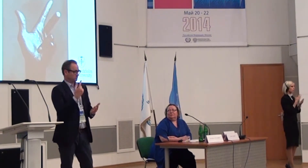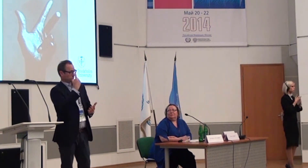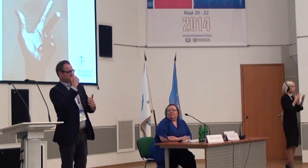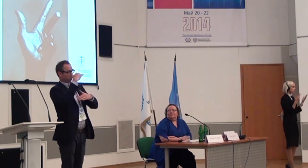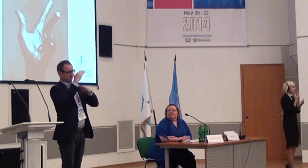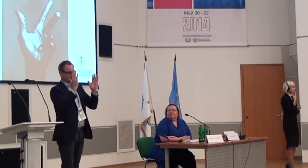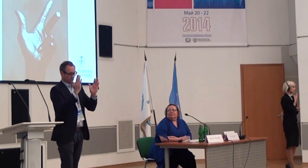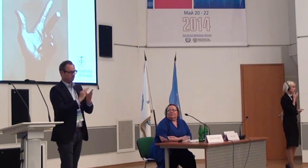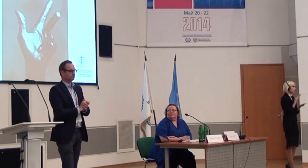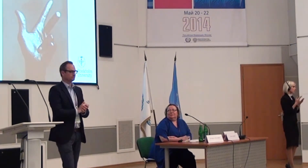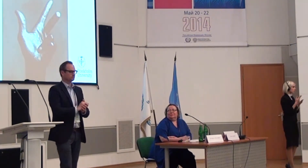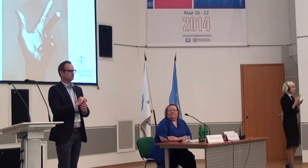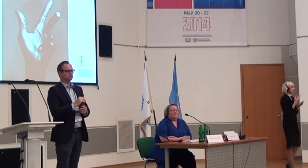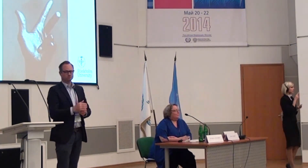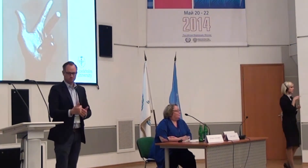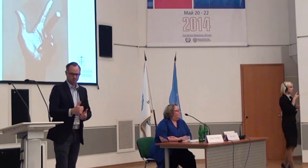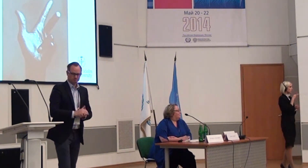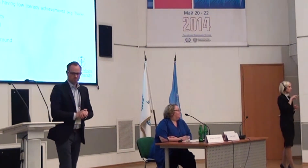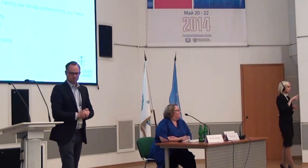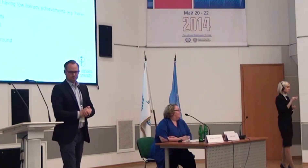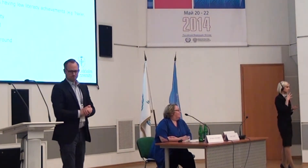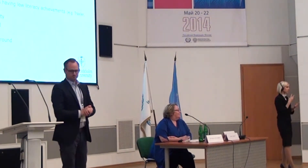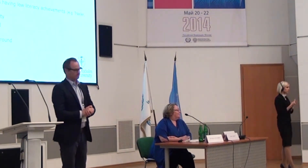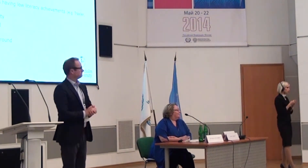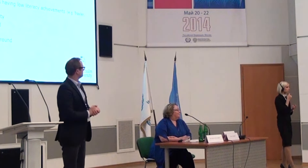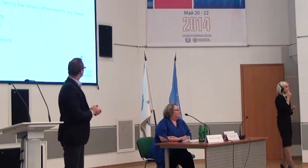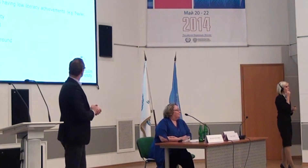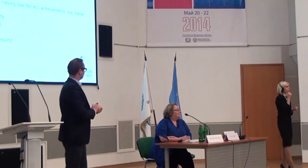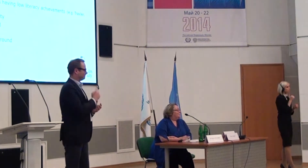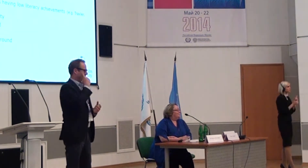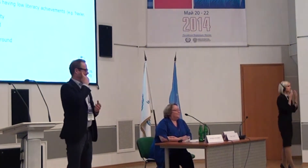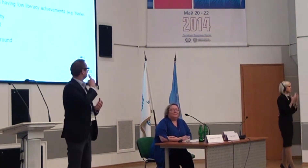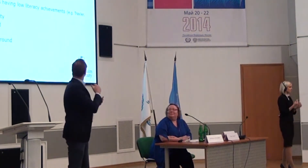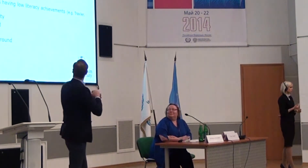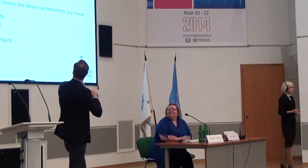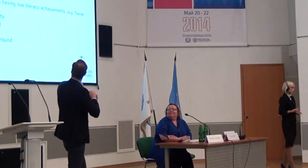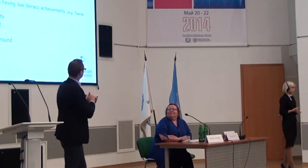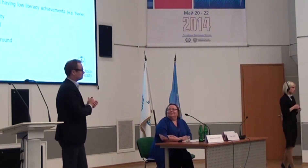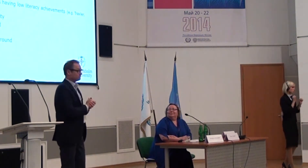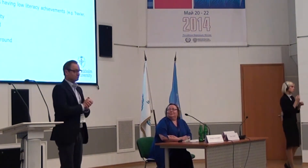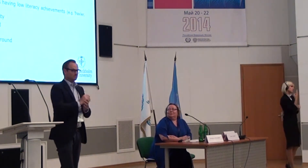lives. It could be 2 languages or more. So that's one definition.